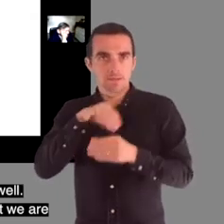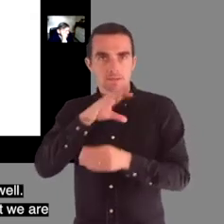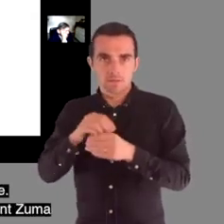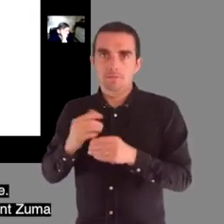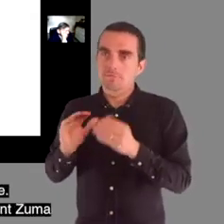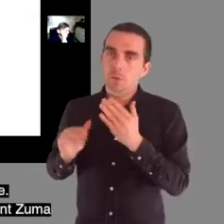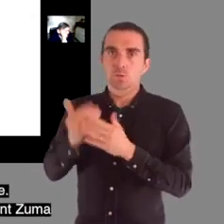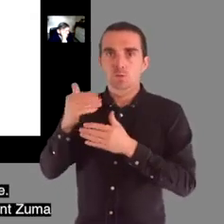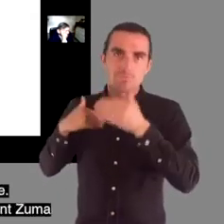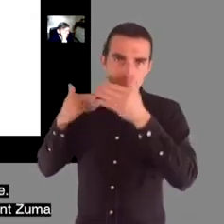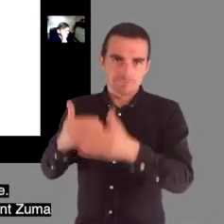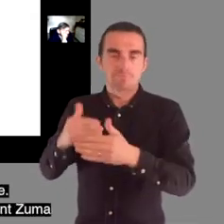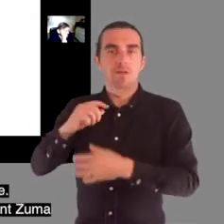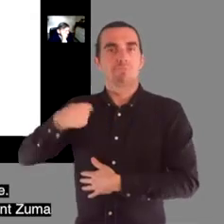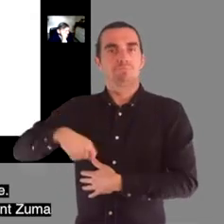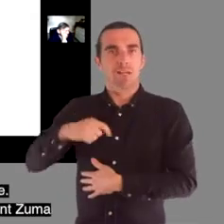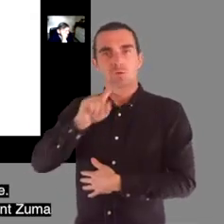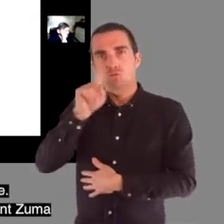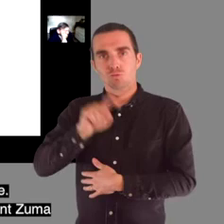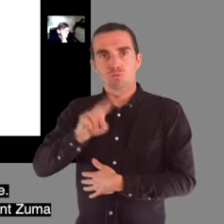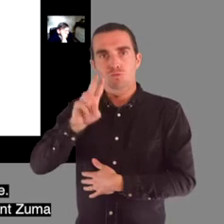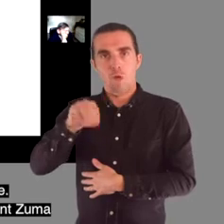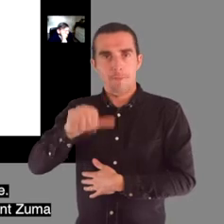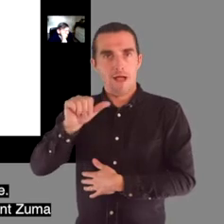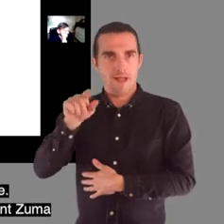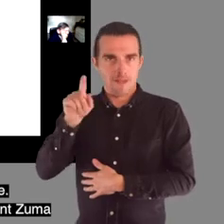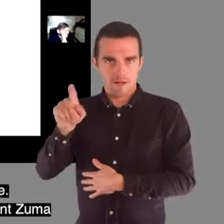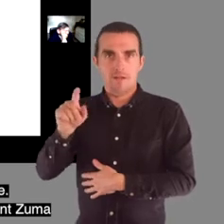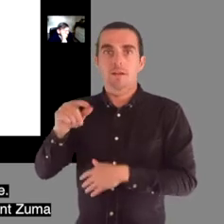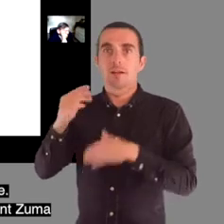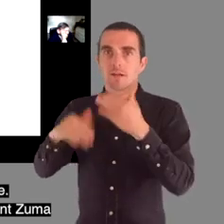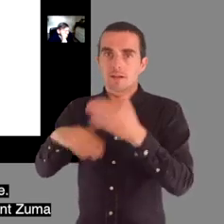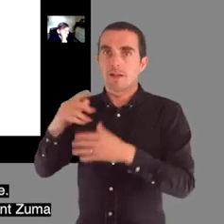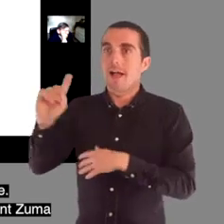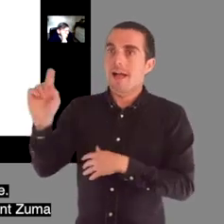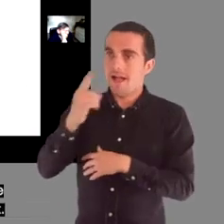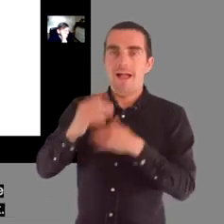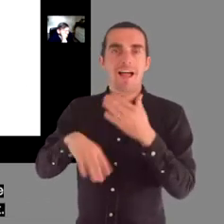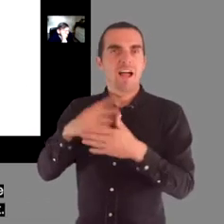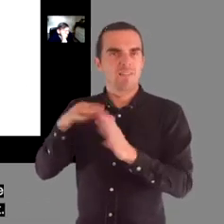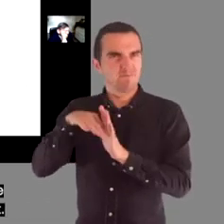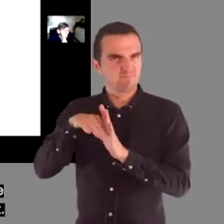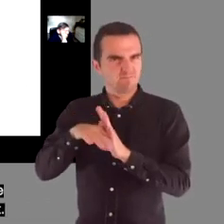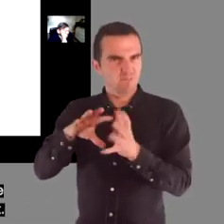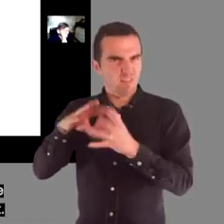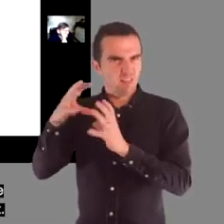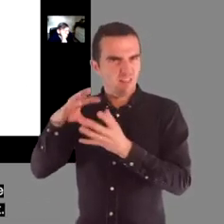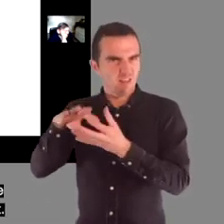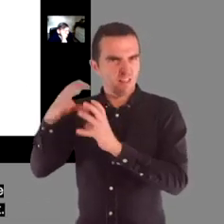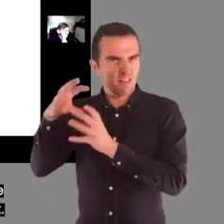we are moving as disabled people. But when the new era of President Zuma, I'm not just saying he's